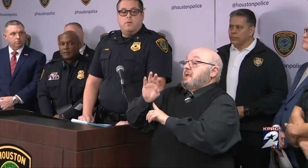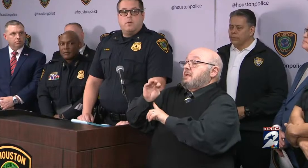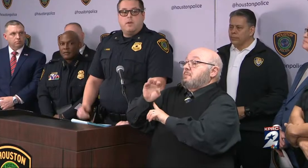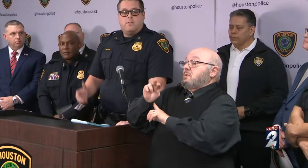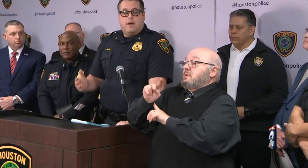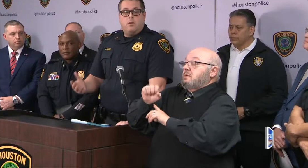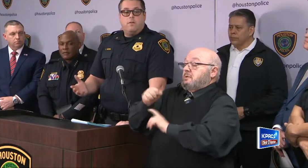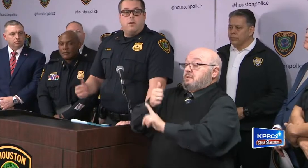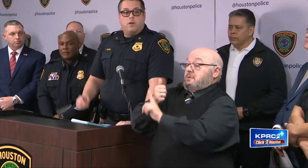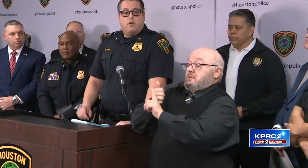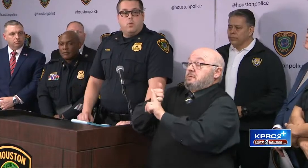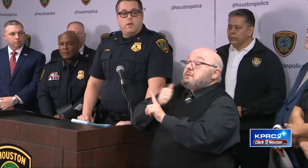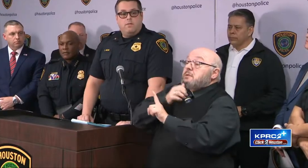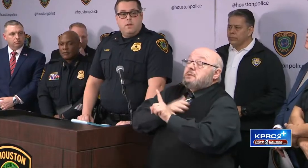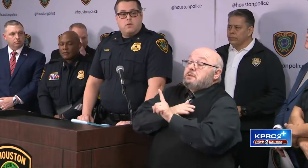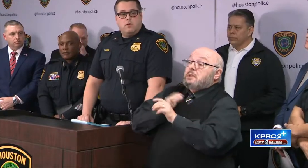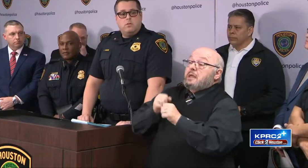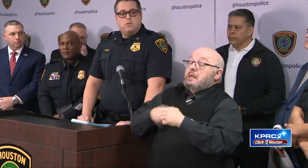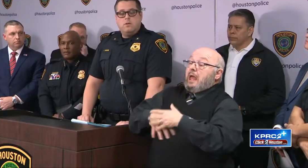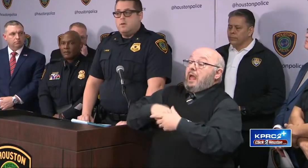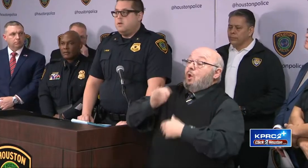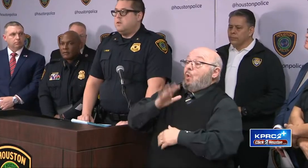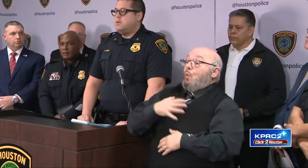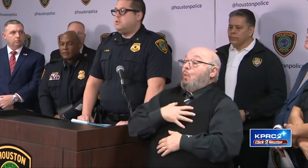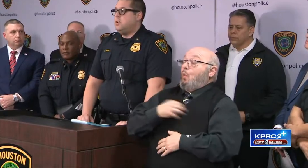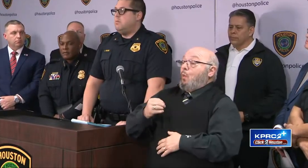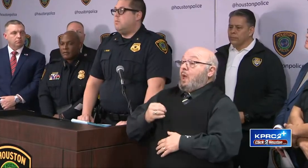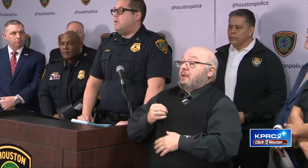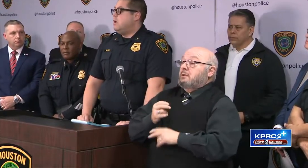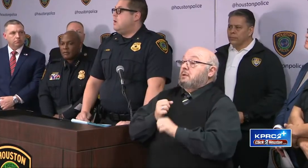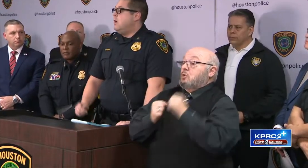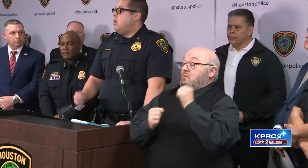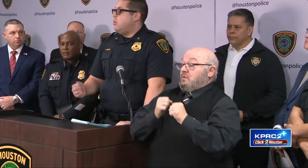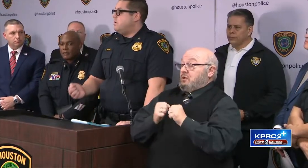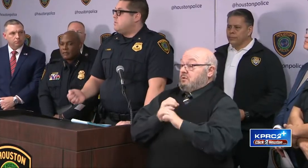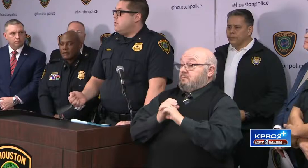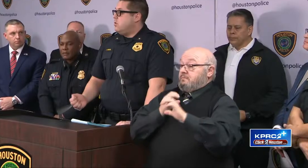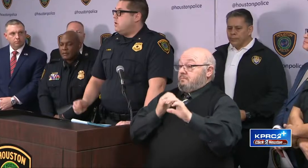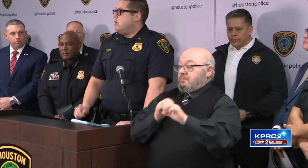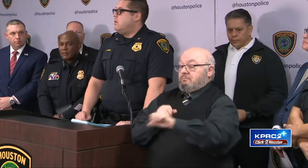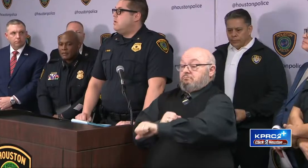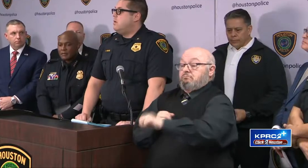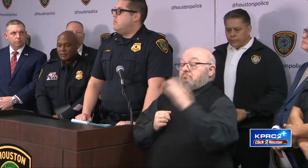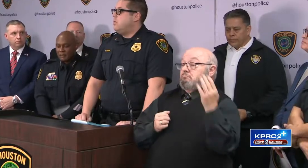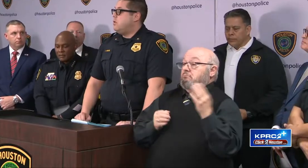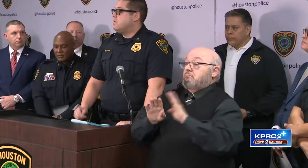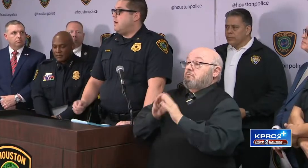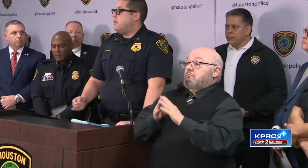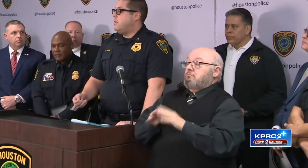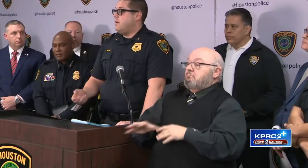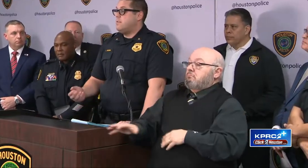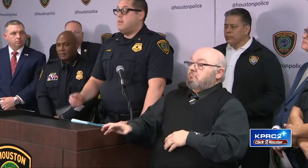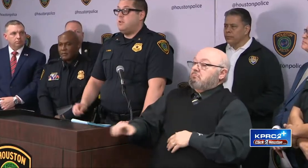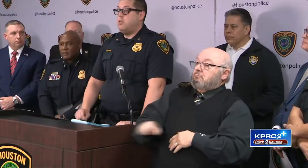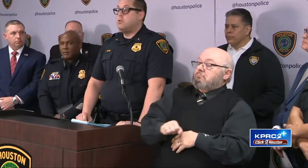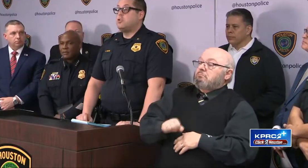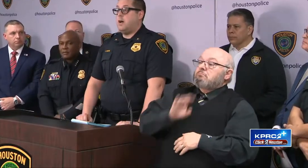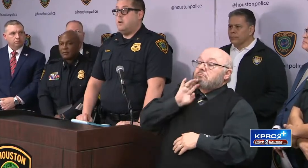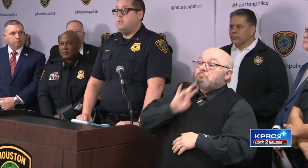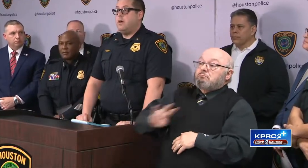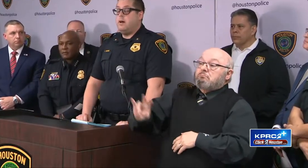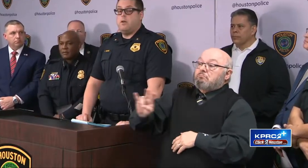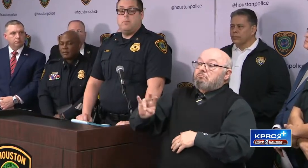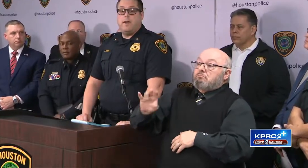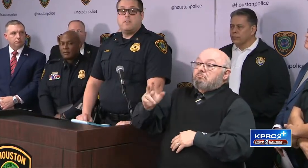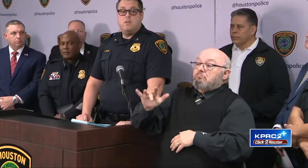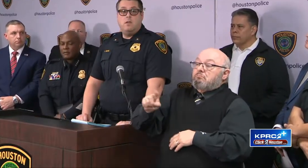She gets out of her white vehicle. She opens the door, pulls out the 7-year-old